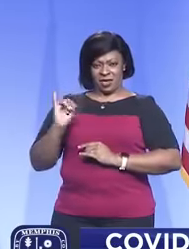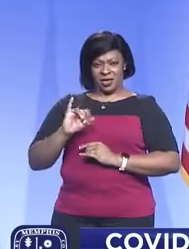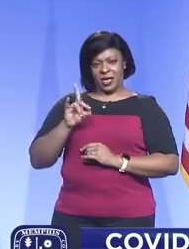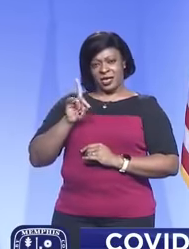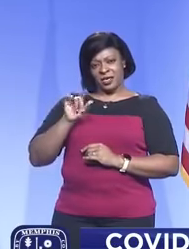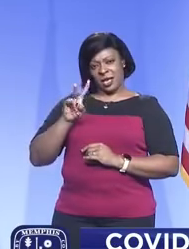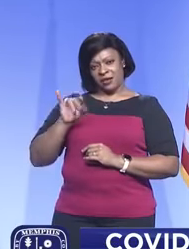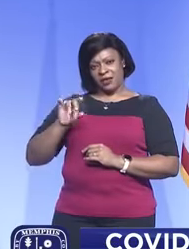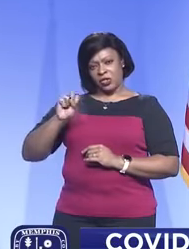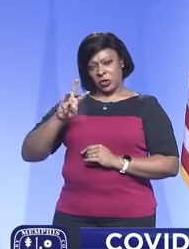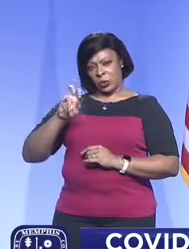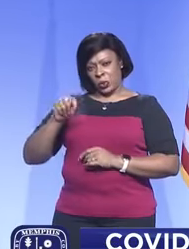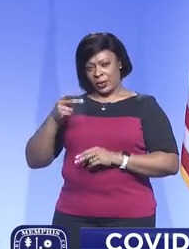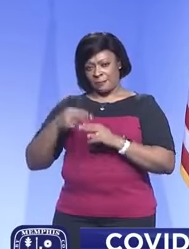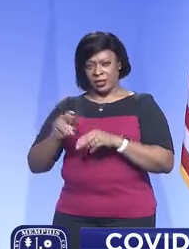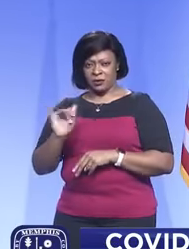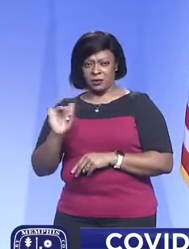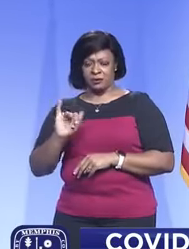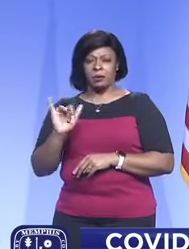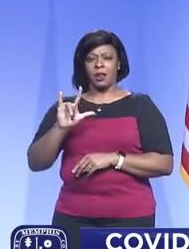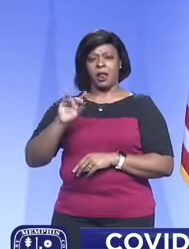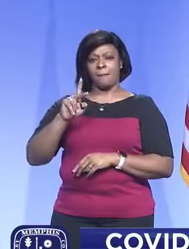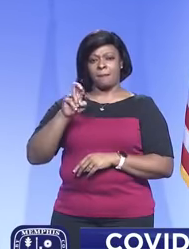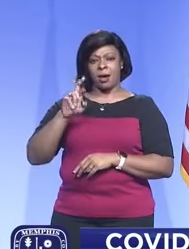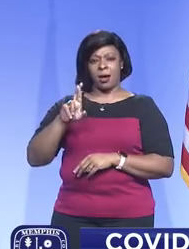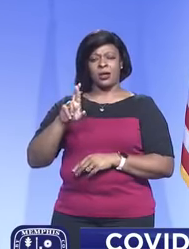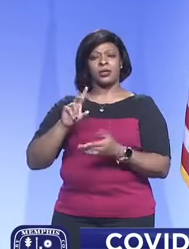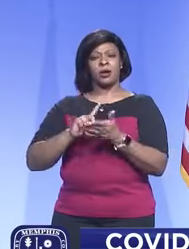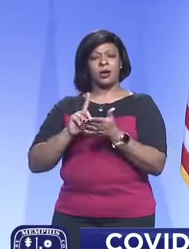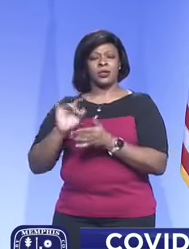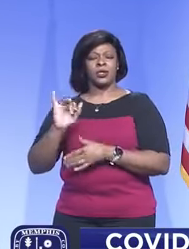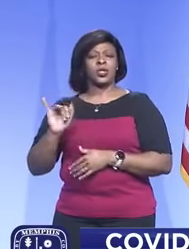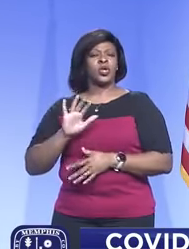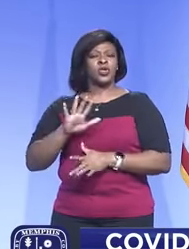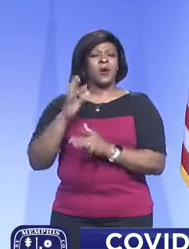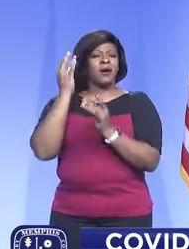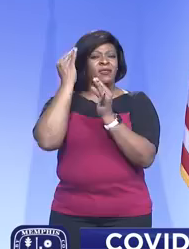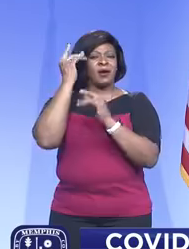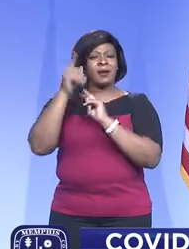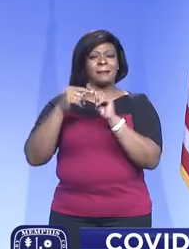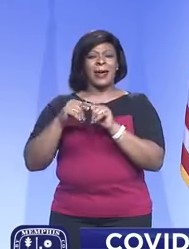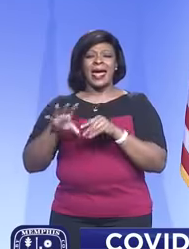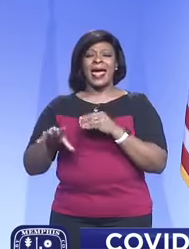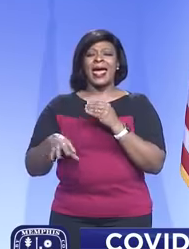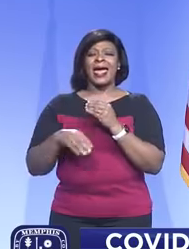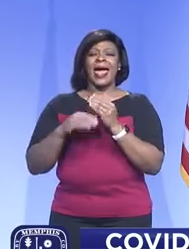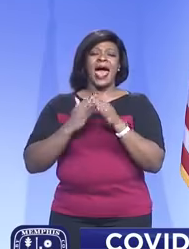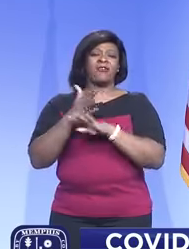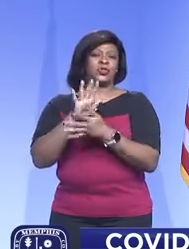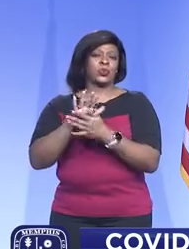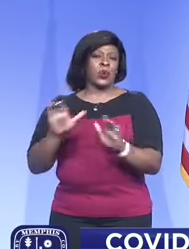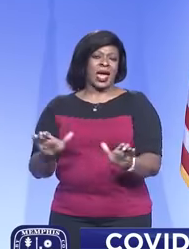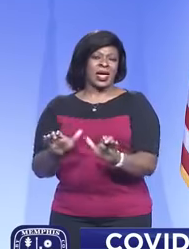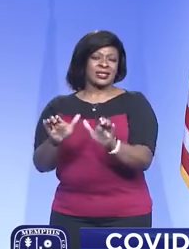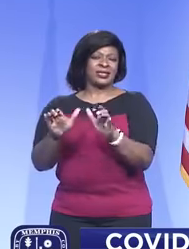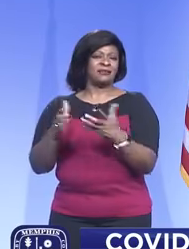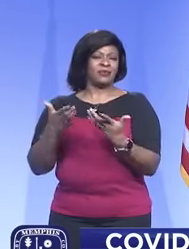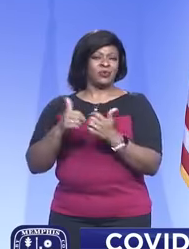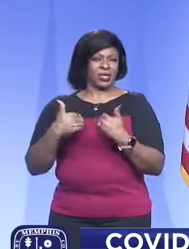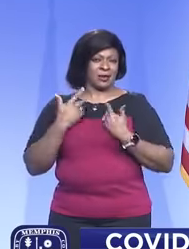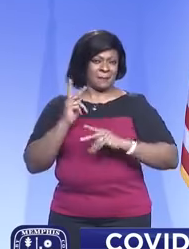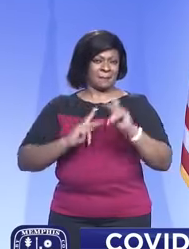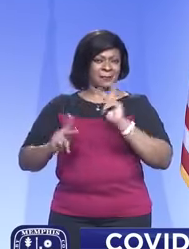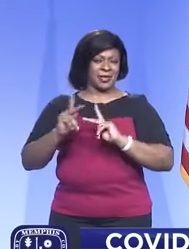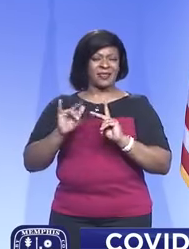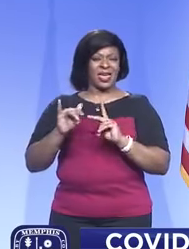mentioned it on Tuesday as well as the LeBonner doctor yesterday. What is your thoughts about extracurricular activities with young people? Because it's